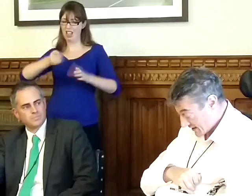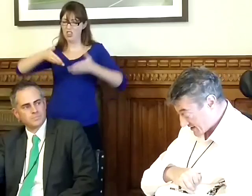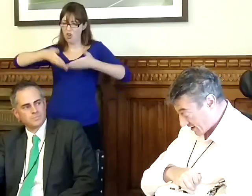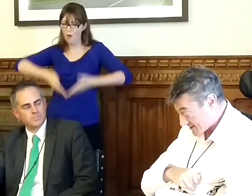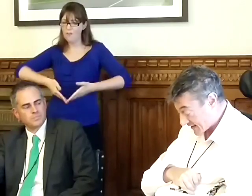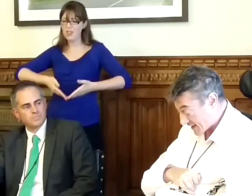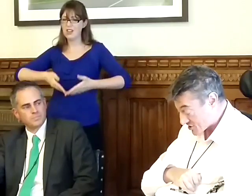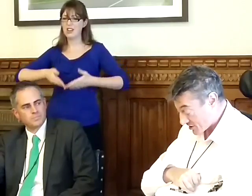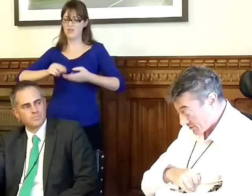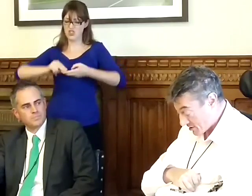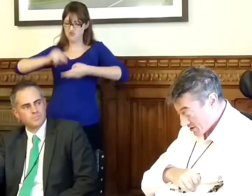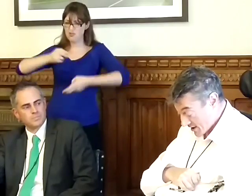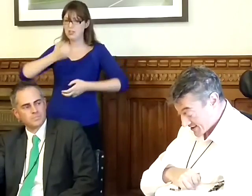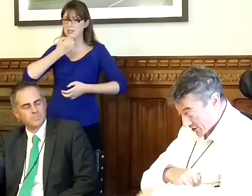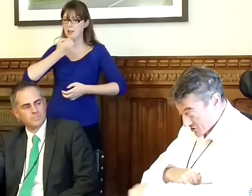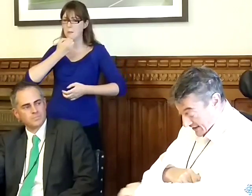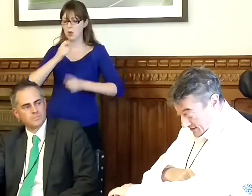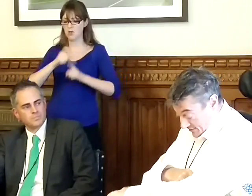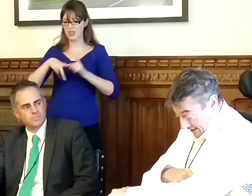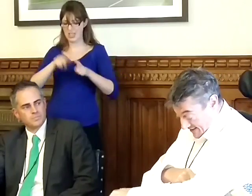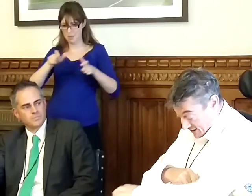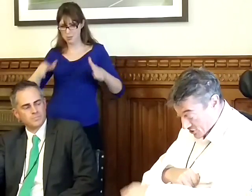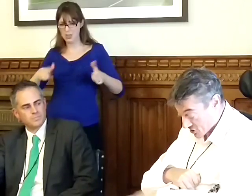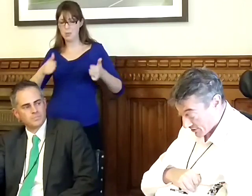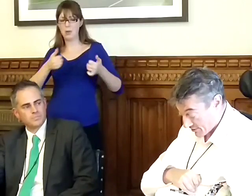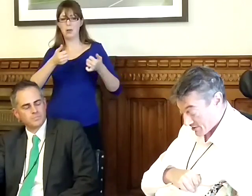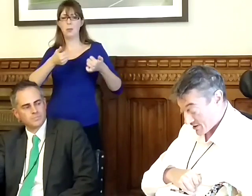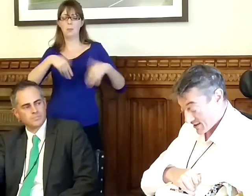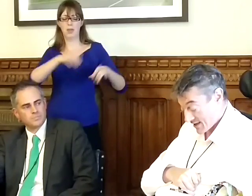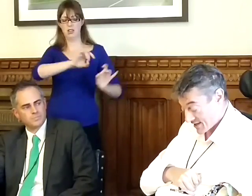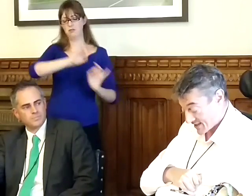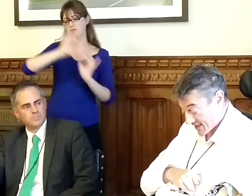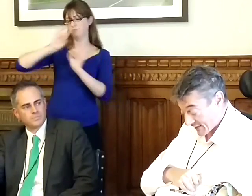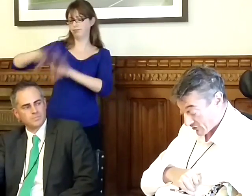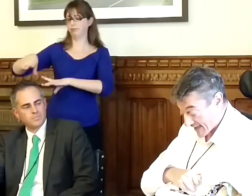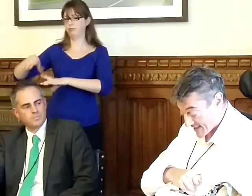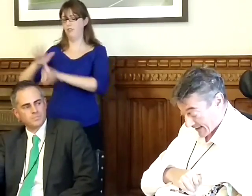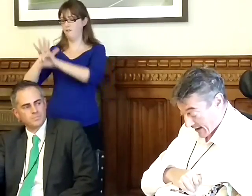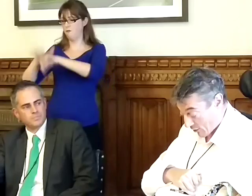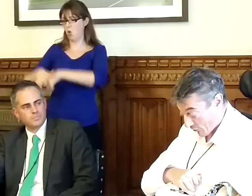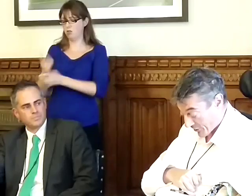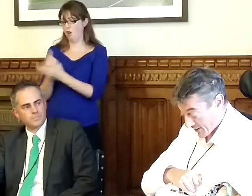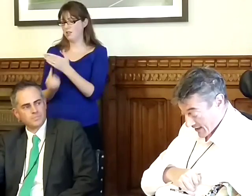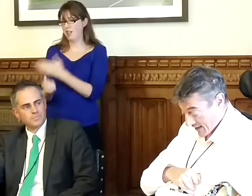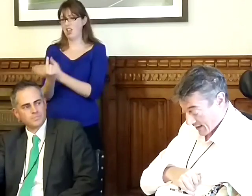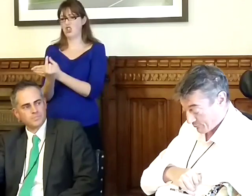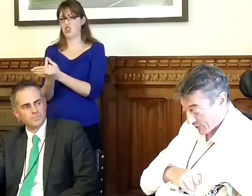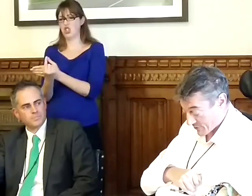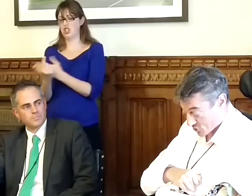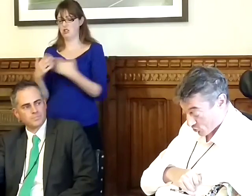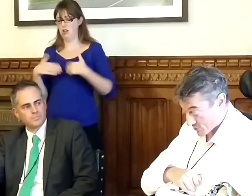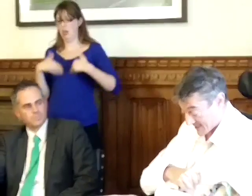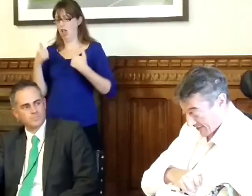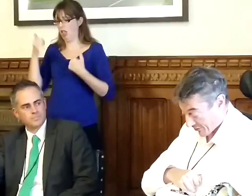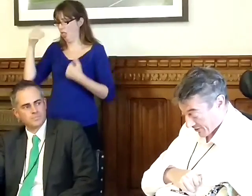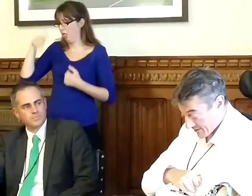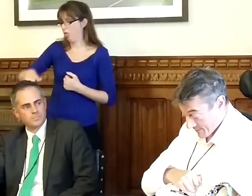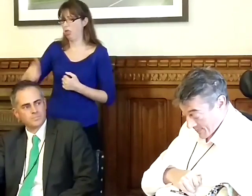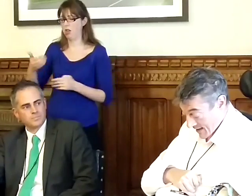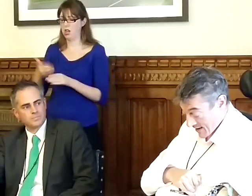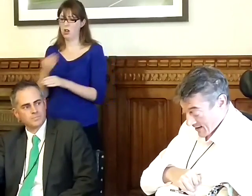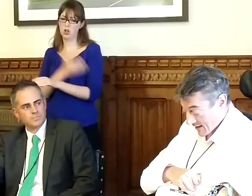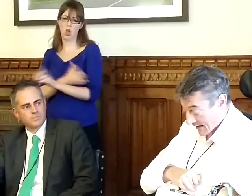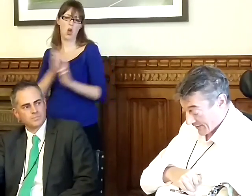discarded into isolation, social exclusion, deteriorating health, and premature